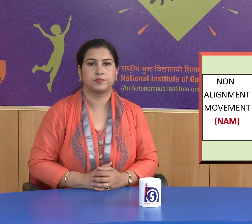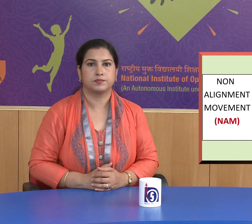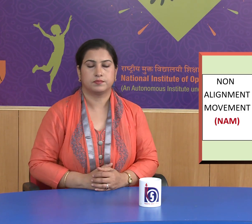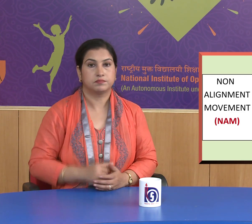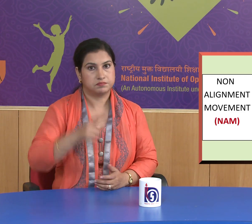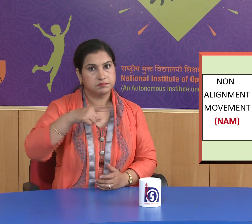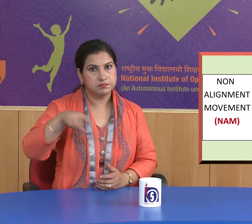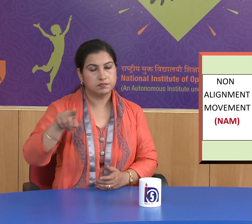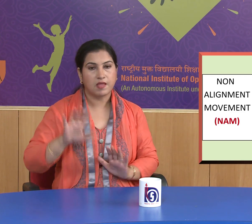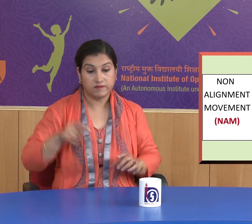Yes, it is.